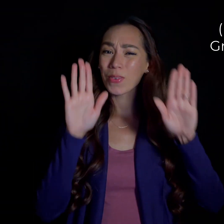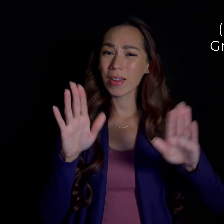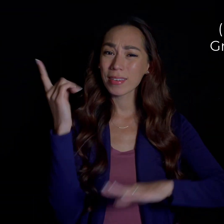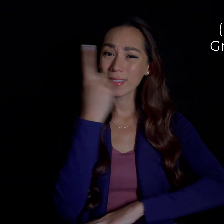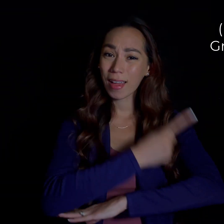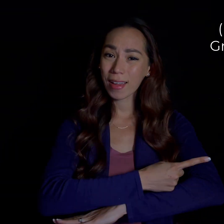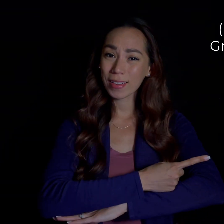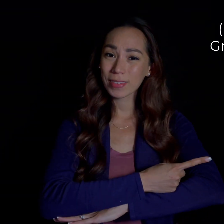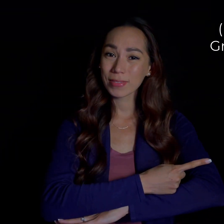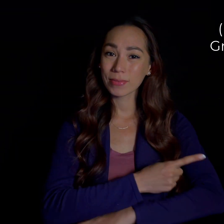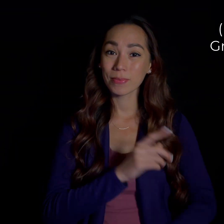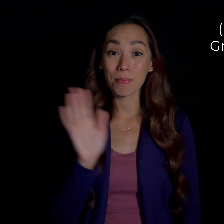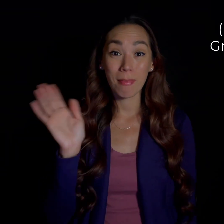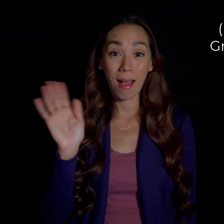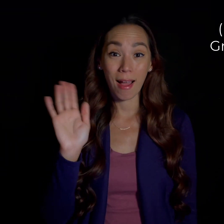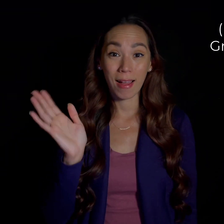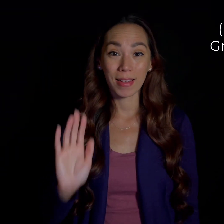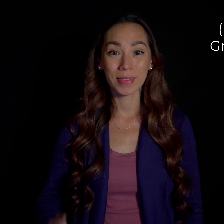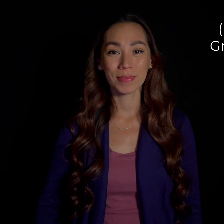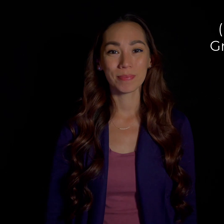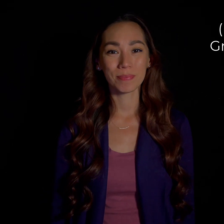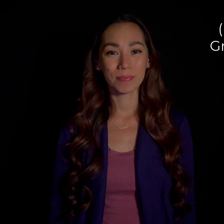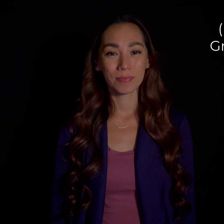Have a great day. Bye.